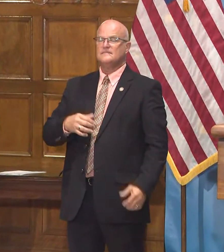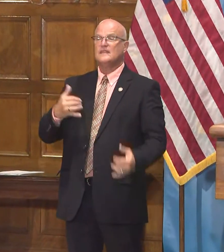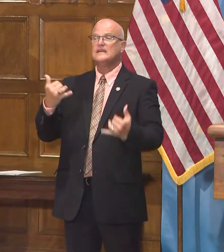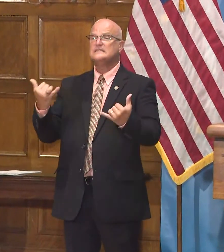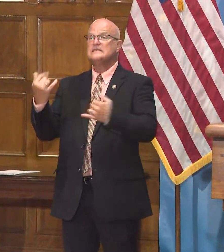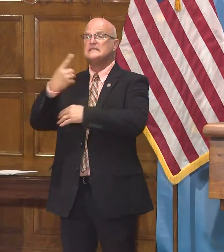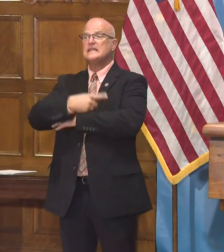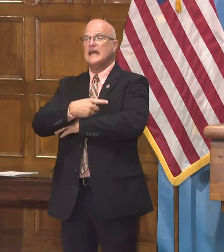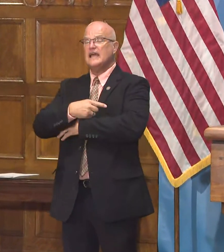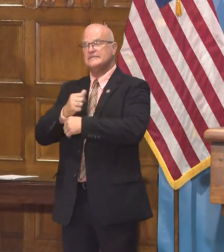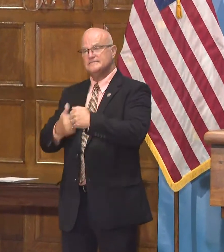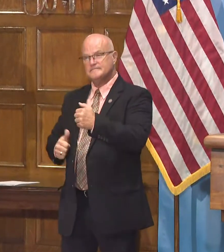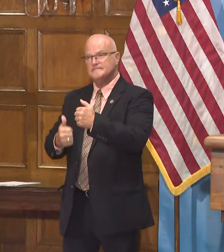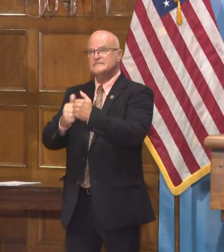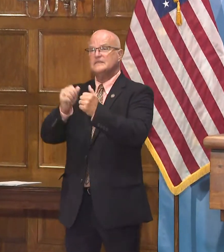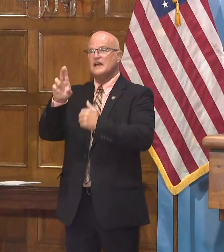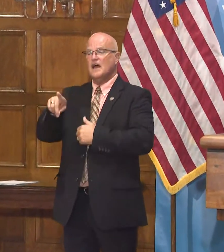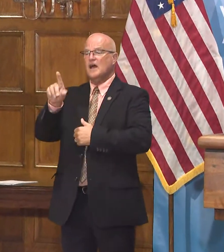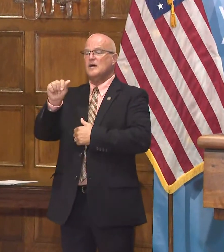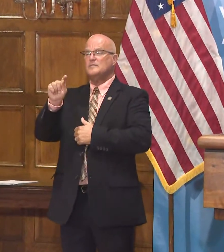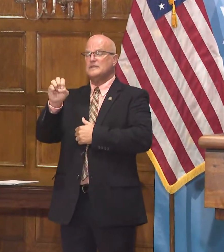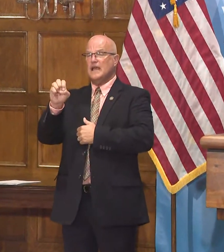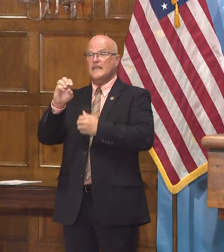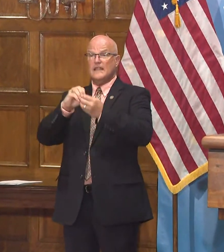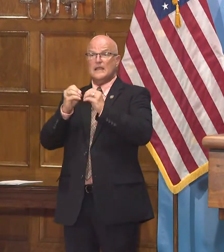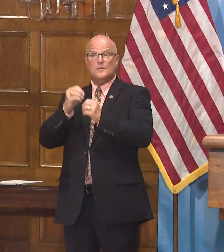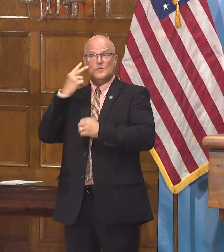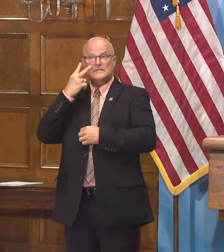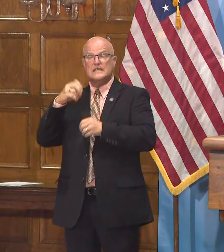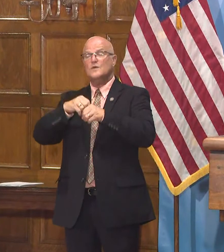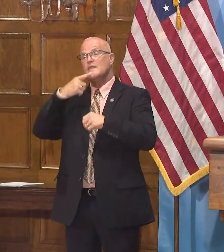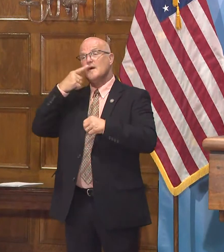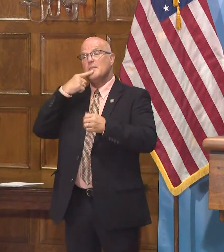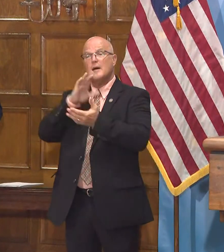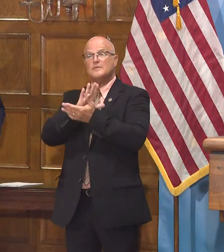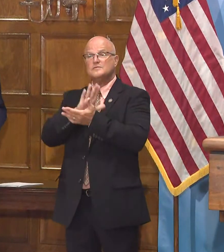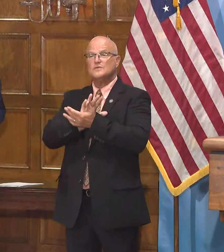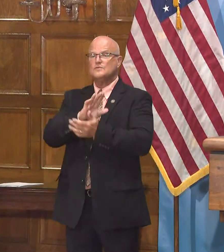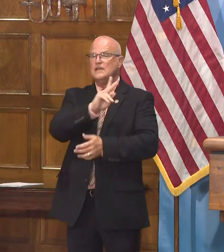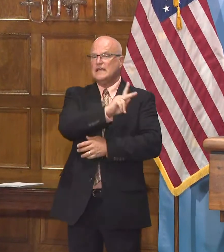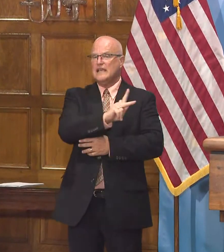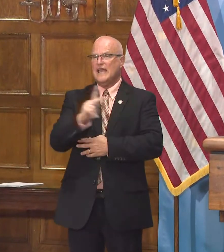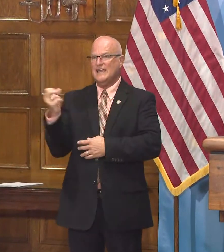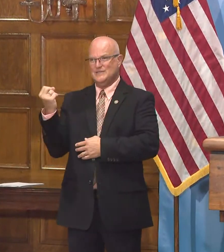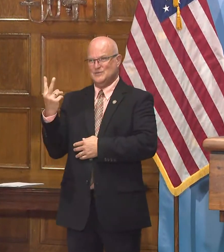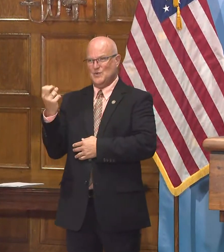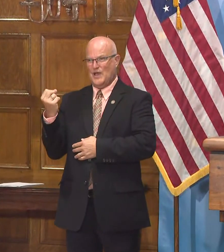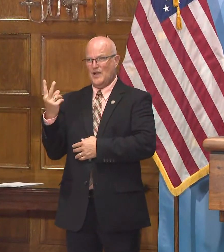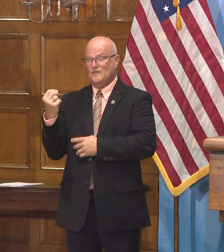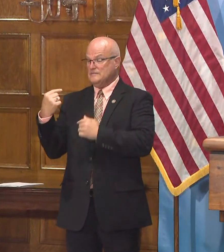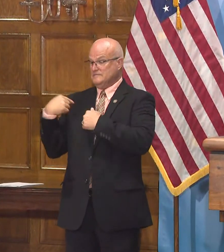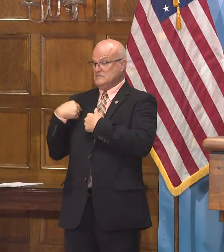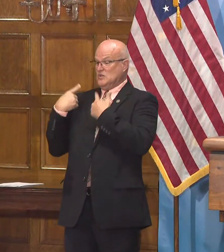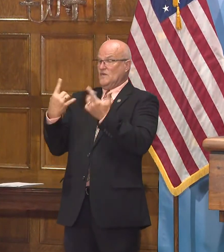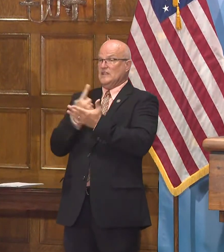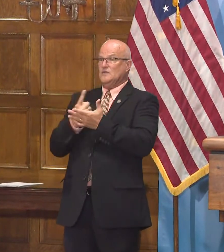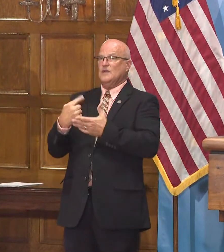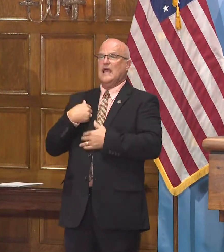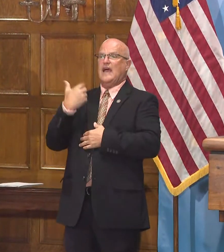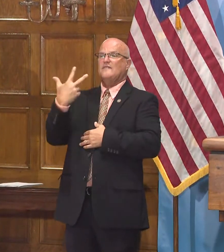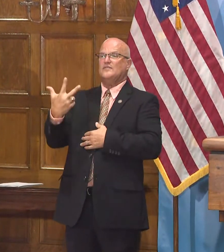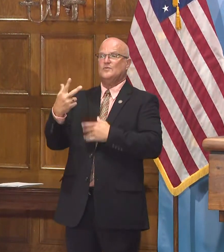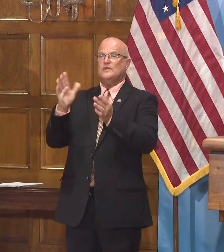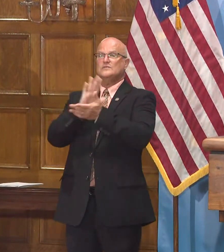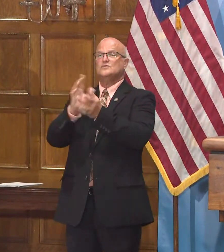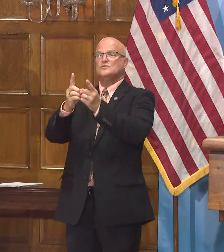Today I want to give an update on some of the numbers that we're looking at in our public schools, K through 12. So far this week we've had 3 districts